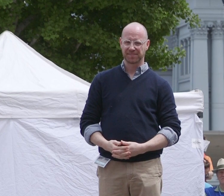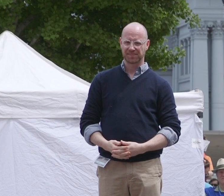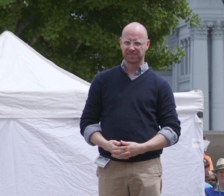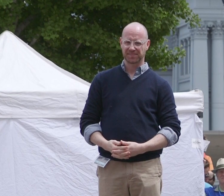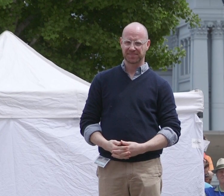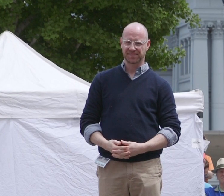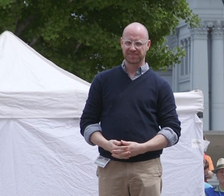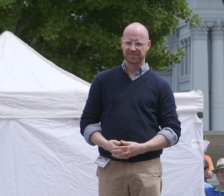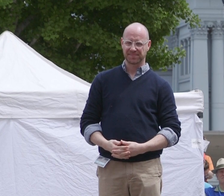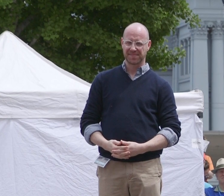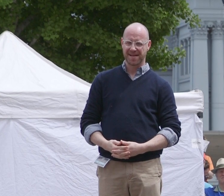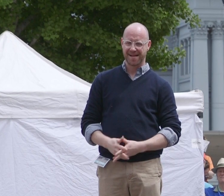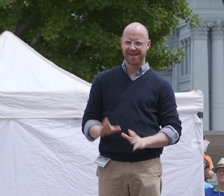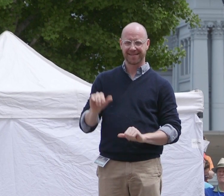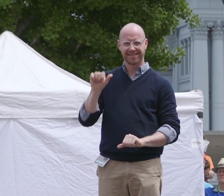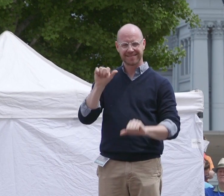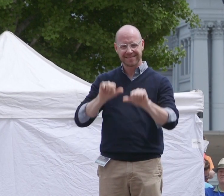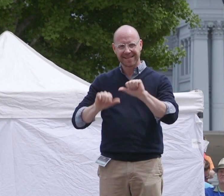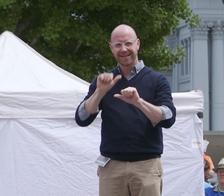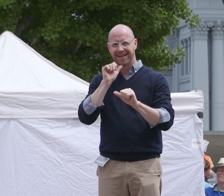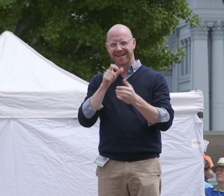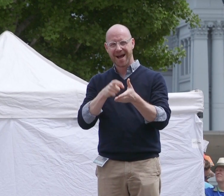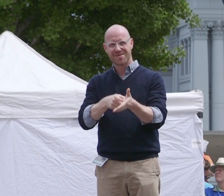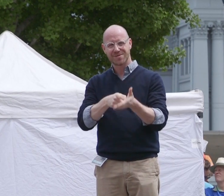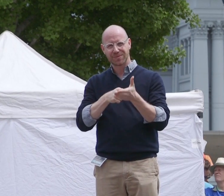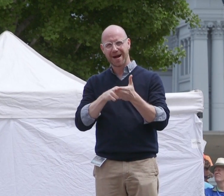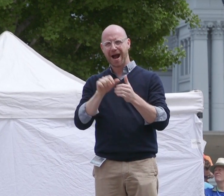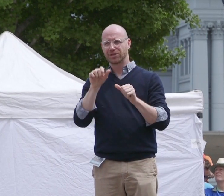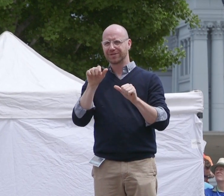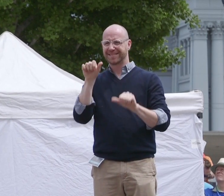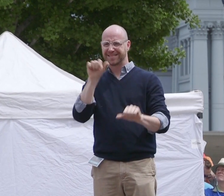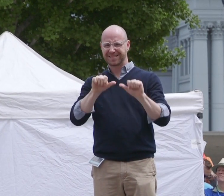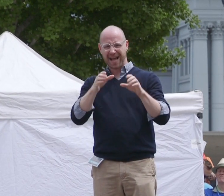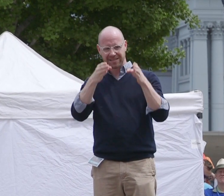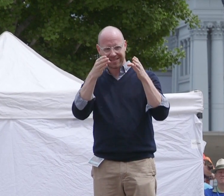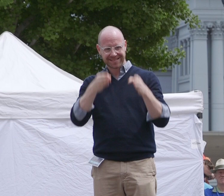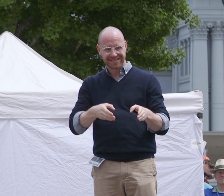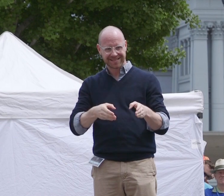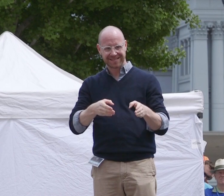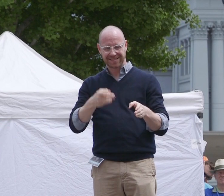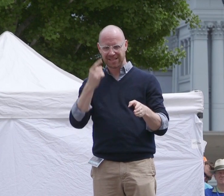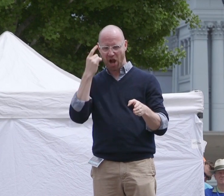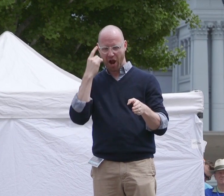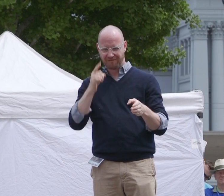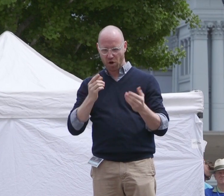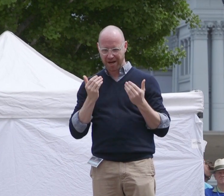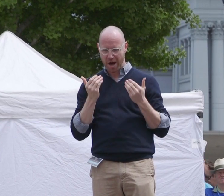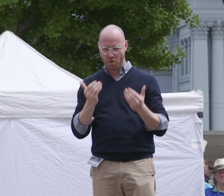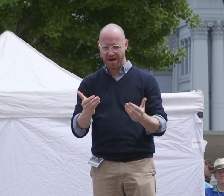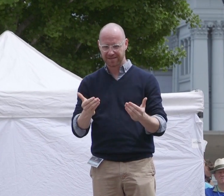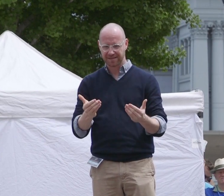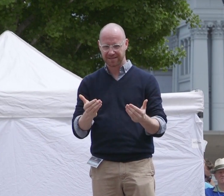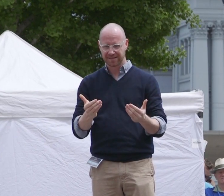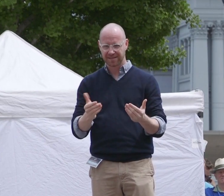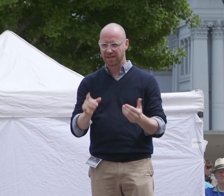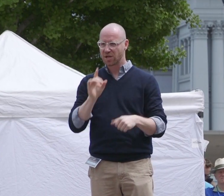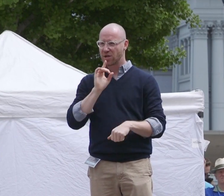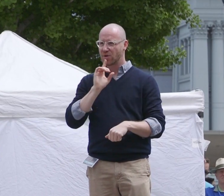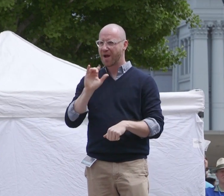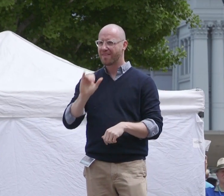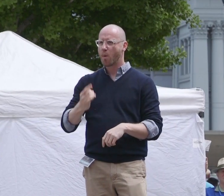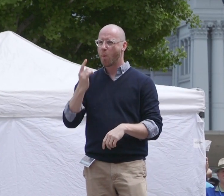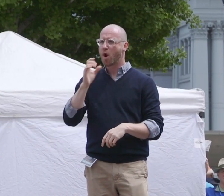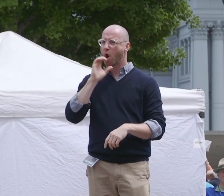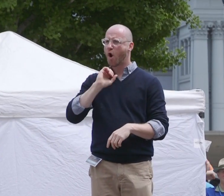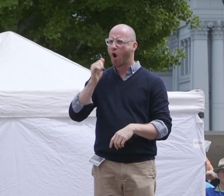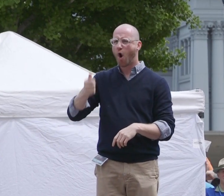Science does not require a scientist in order to happen. It is in fact one of the oldest of human